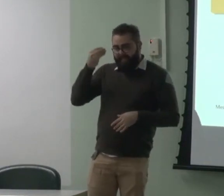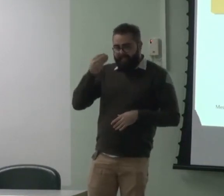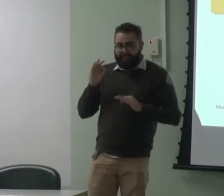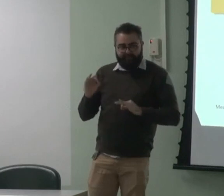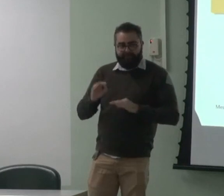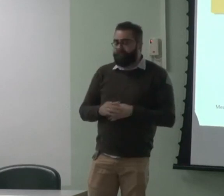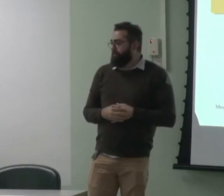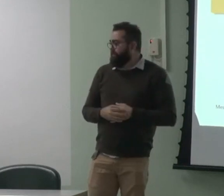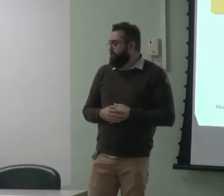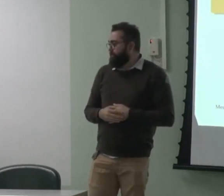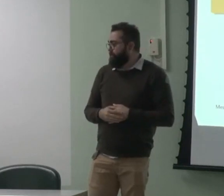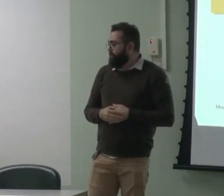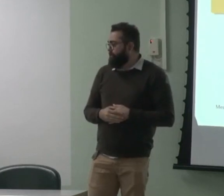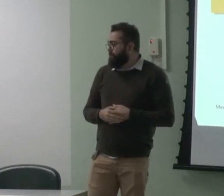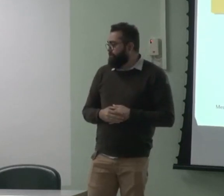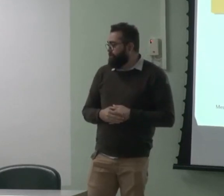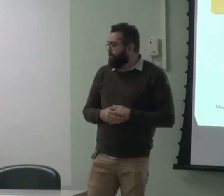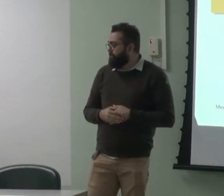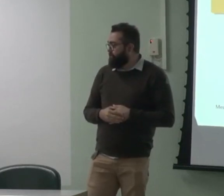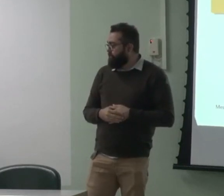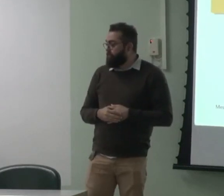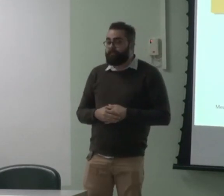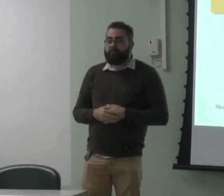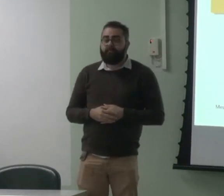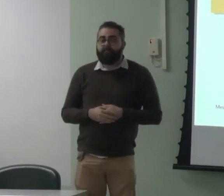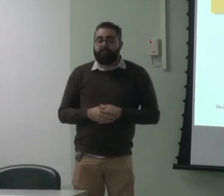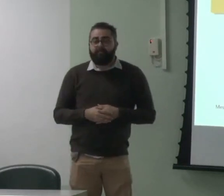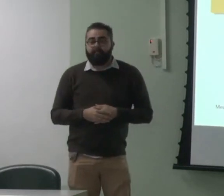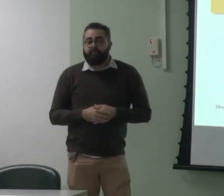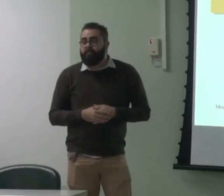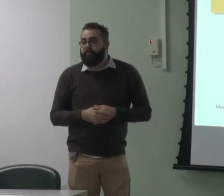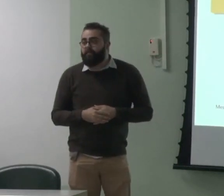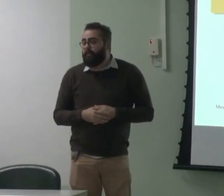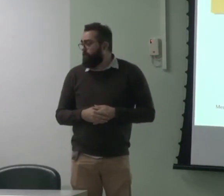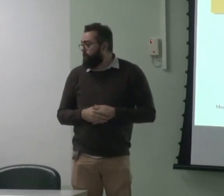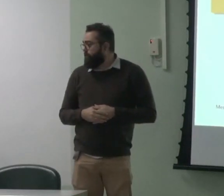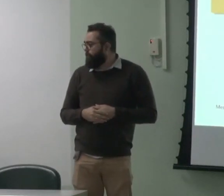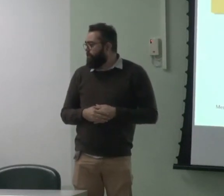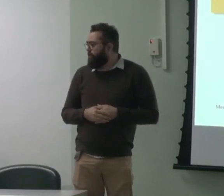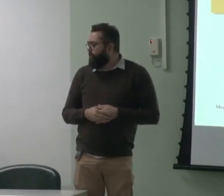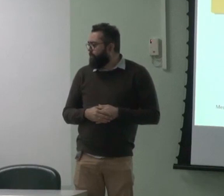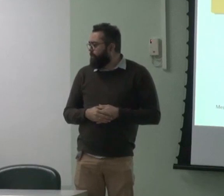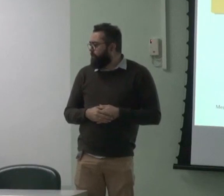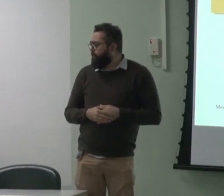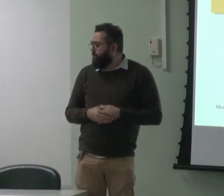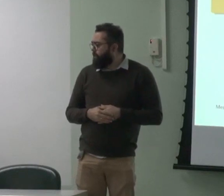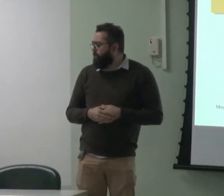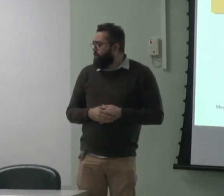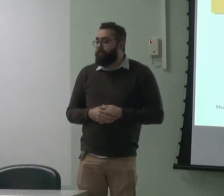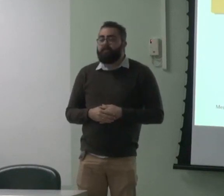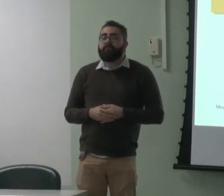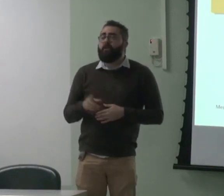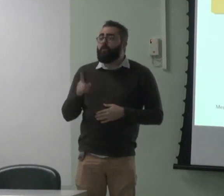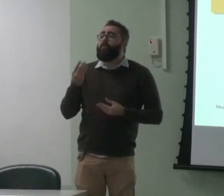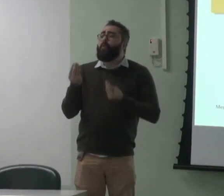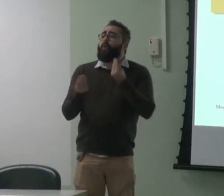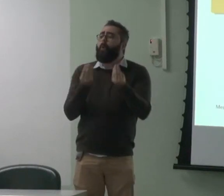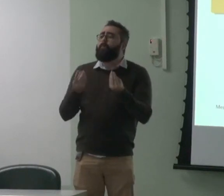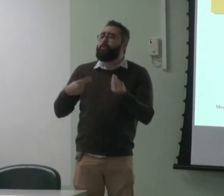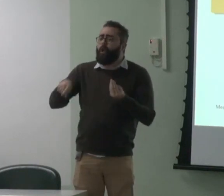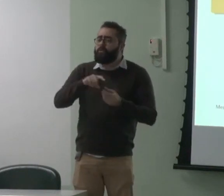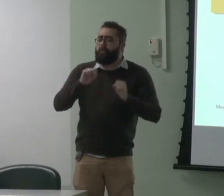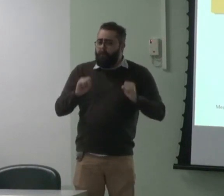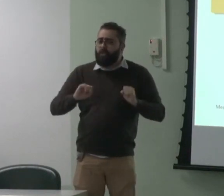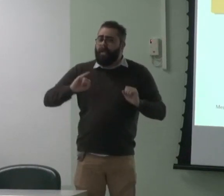Like this. So the topic of my talk is what can we learn about morphology from available